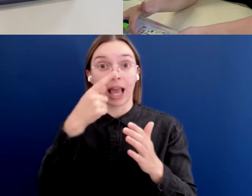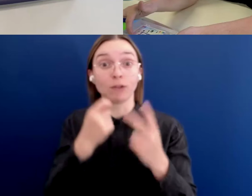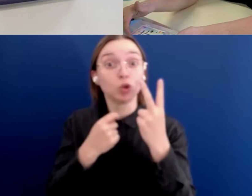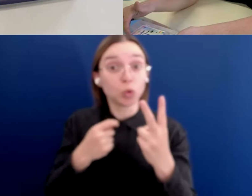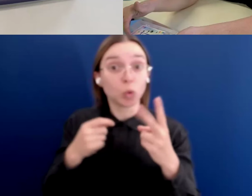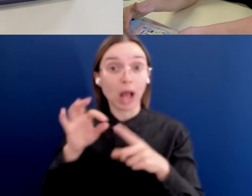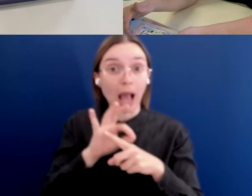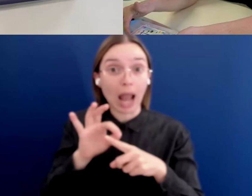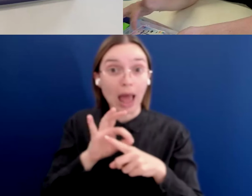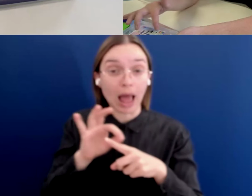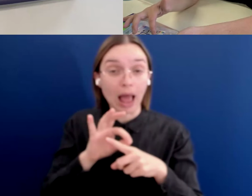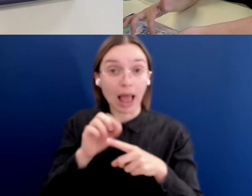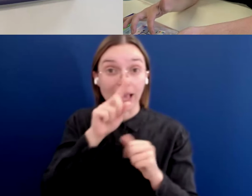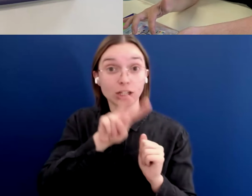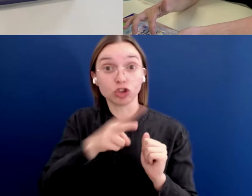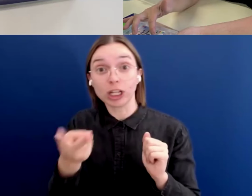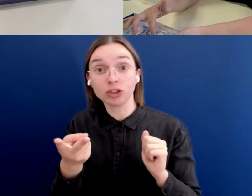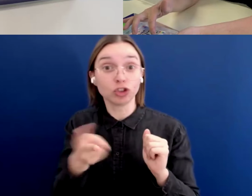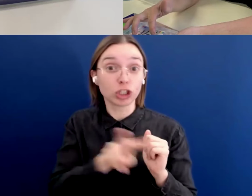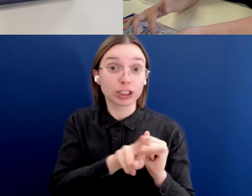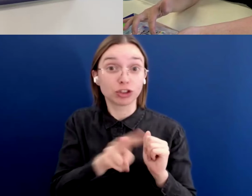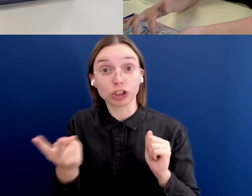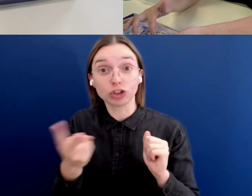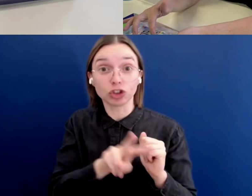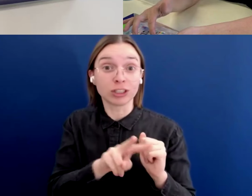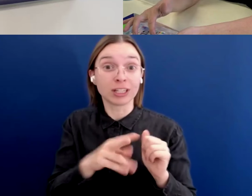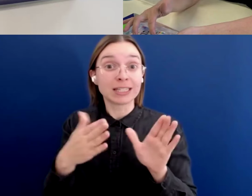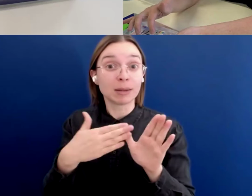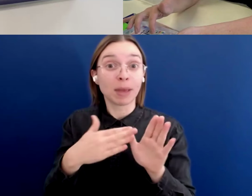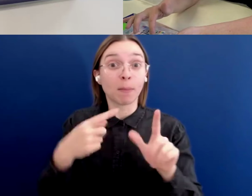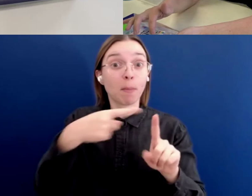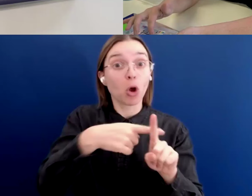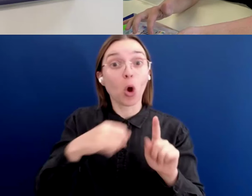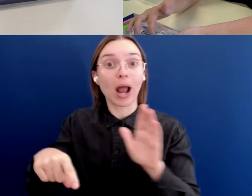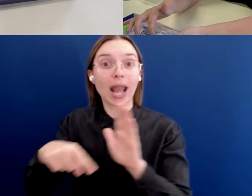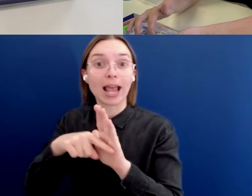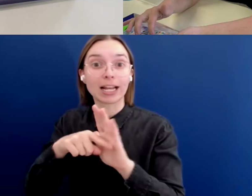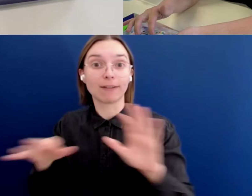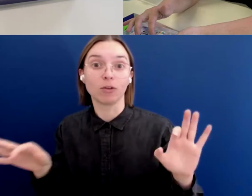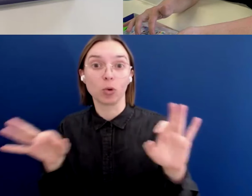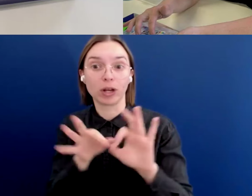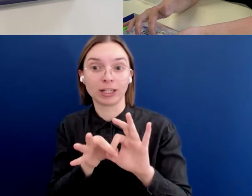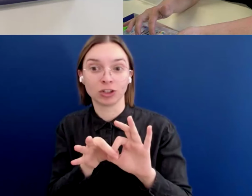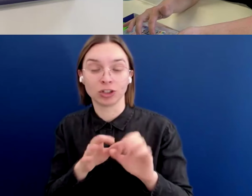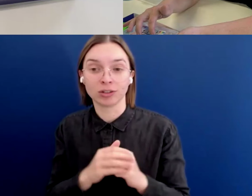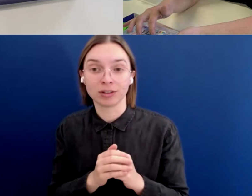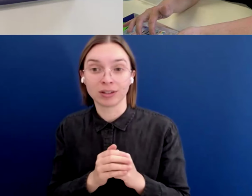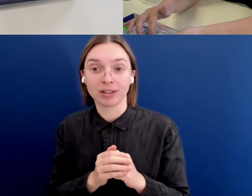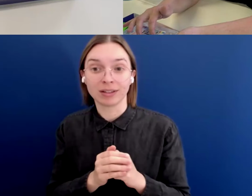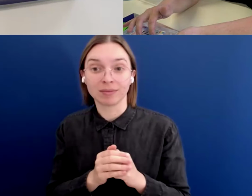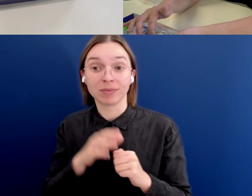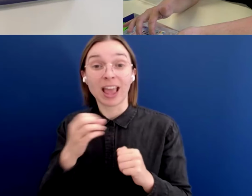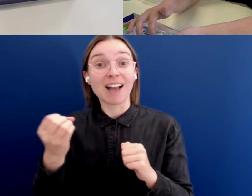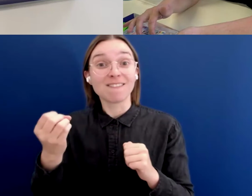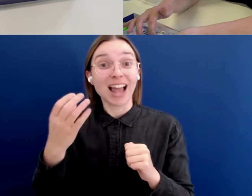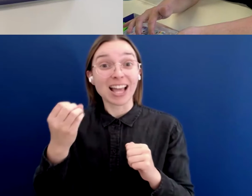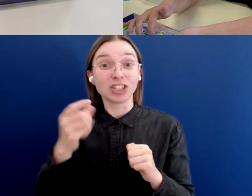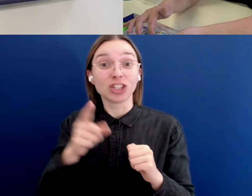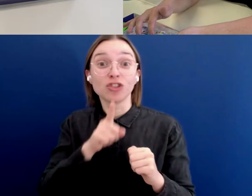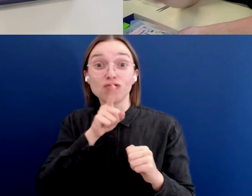Color change. Red and blue flashing, which was requested by my neighbour's child who wanted to